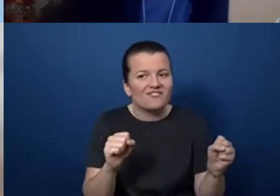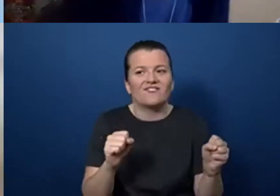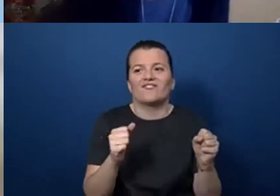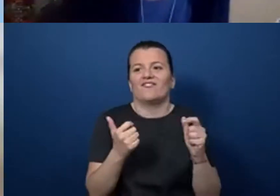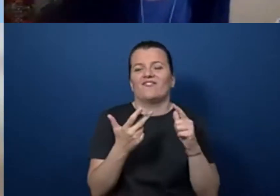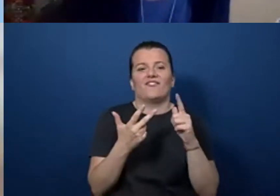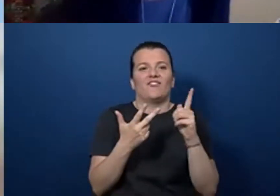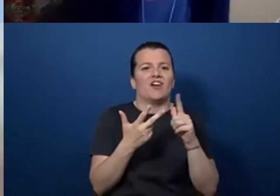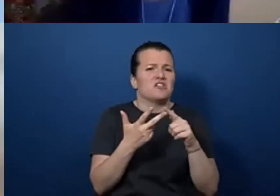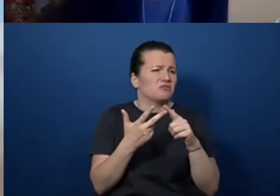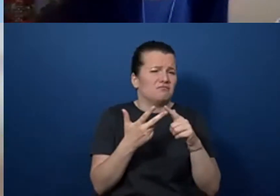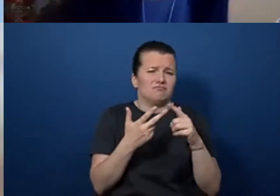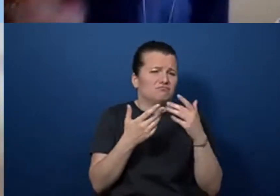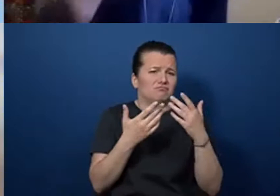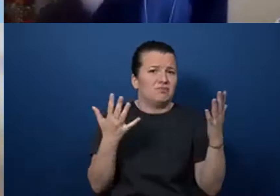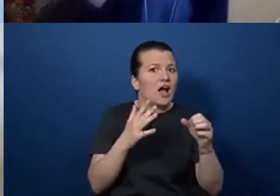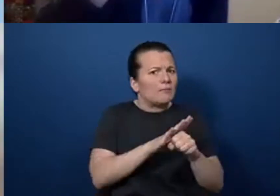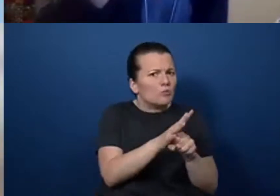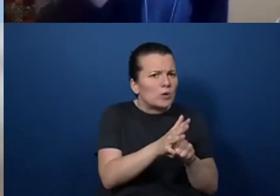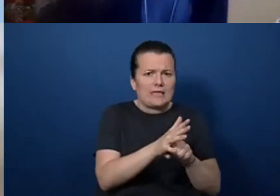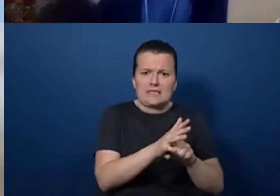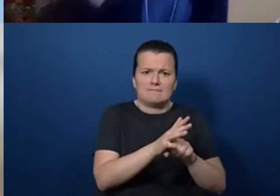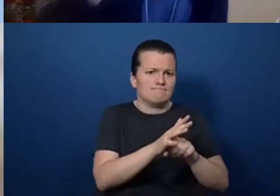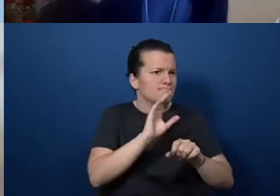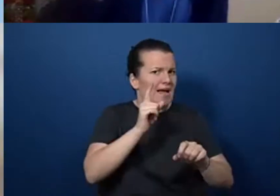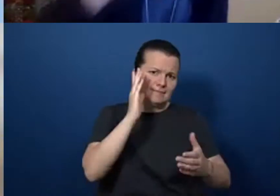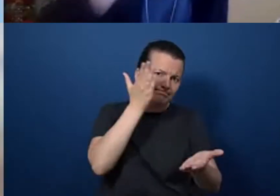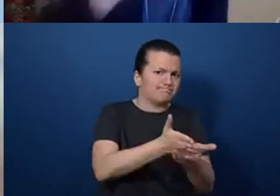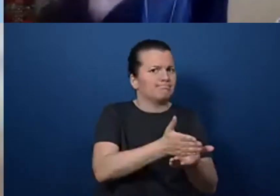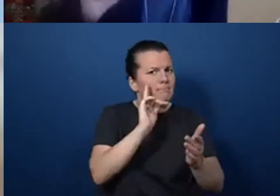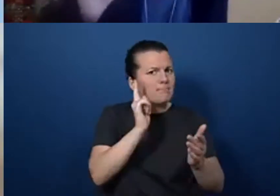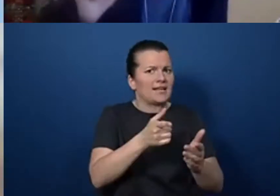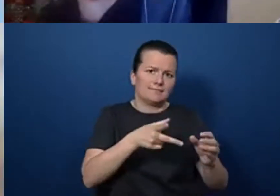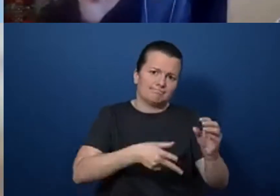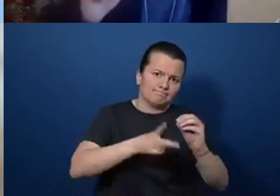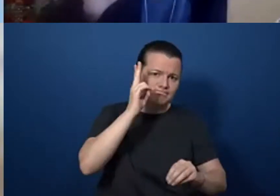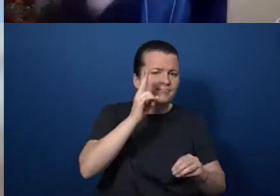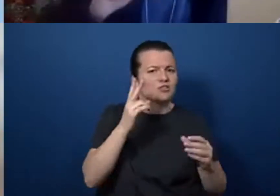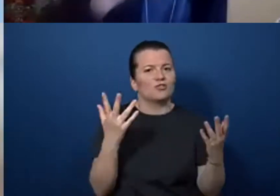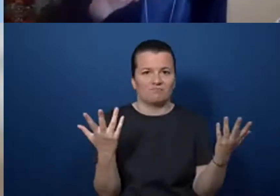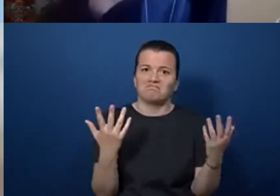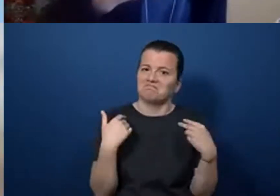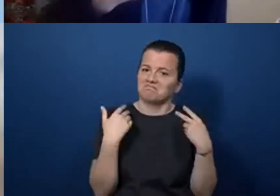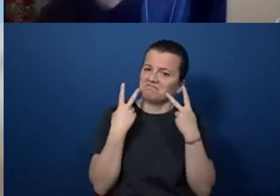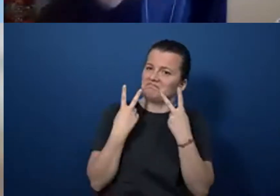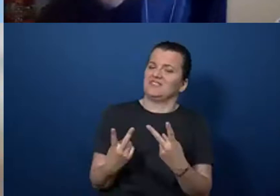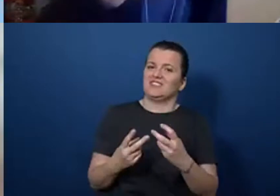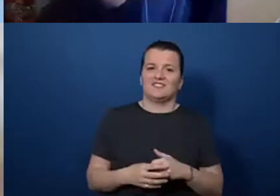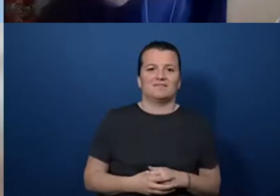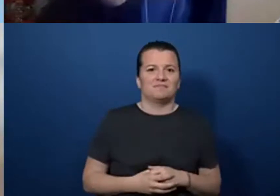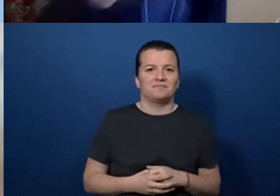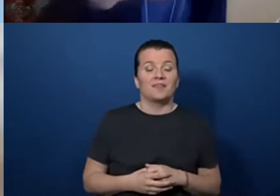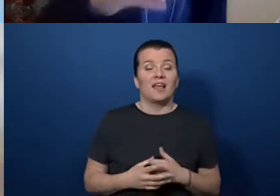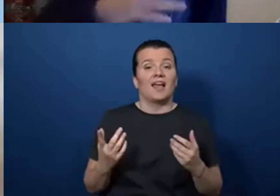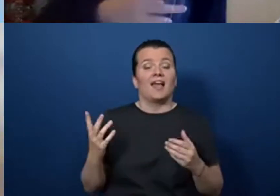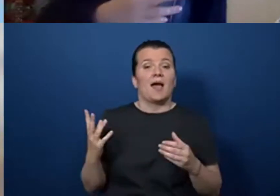interventions about bullying. And also, a participatory and inclusive approach really needs to also